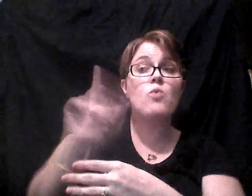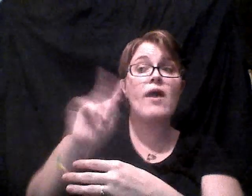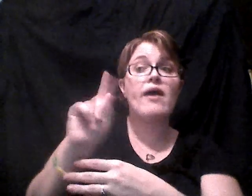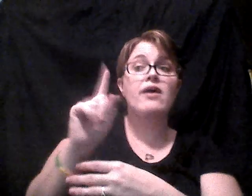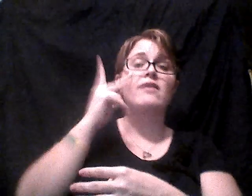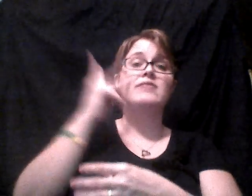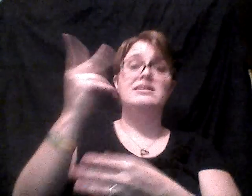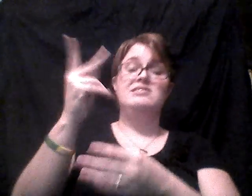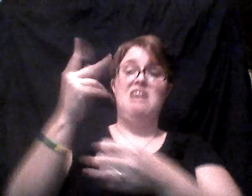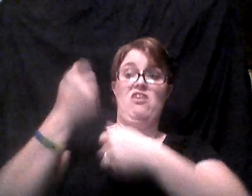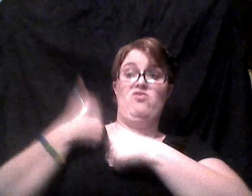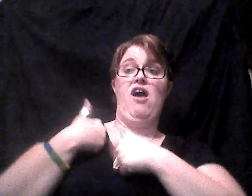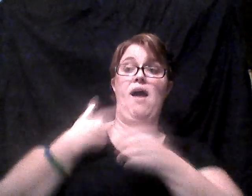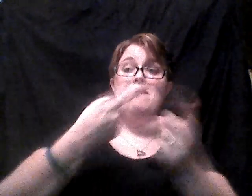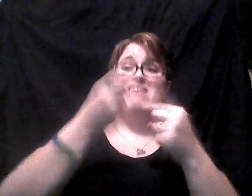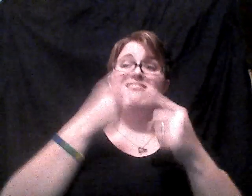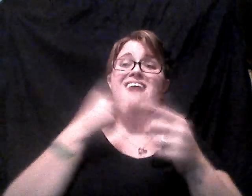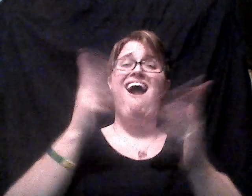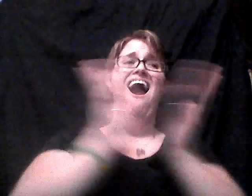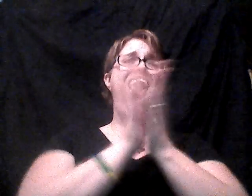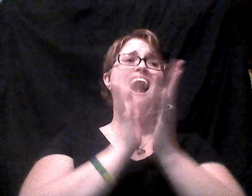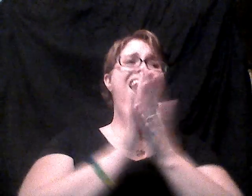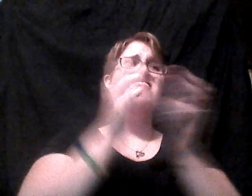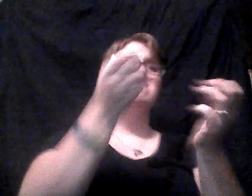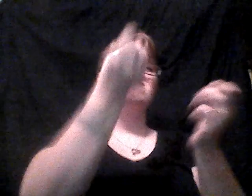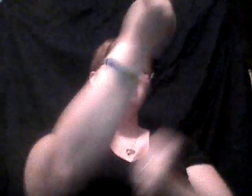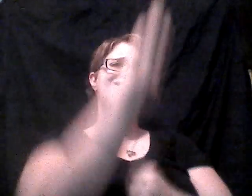yeah, here comes the army, bro. We're getting our money. Guess what Hoover